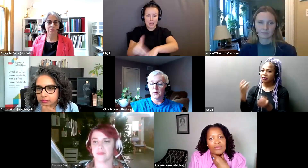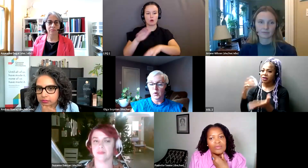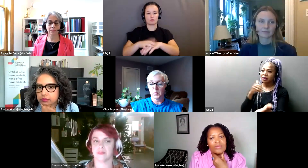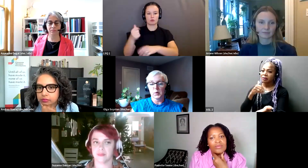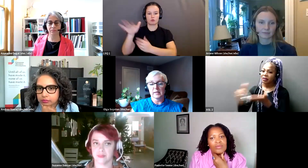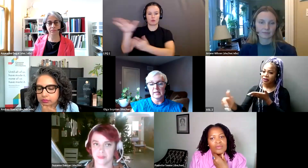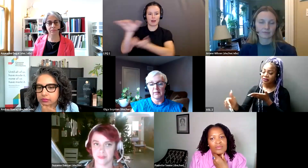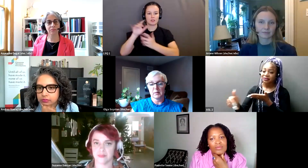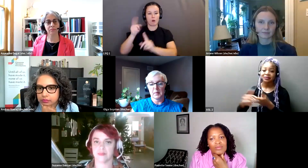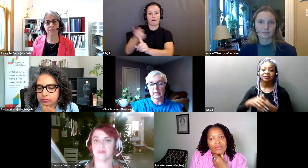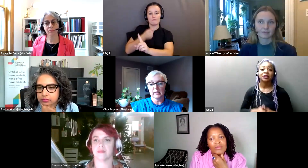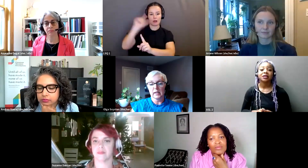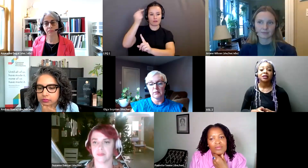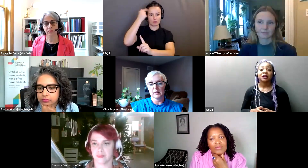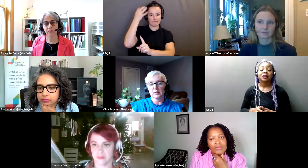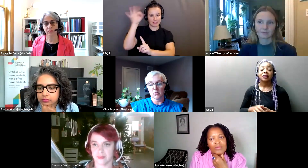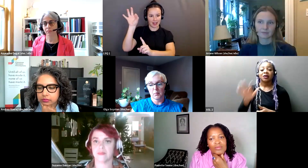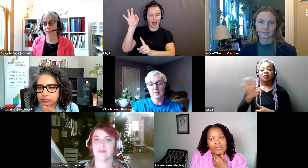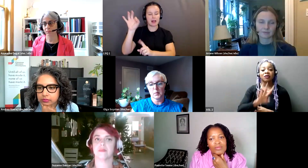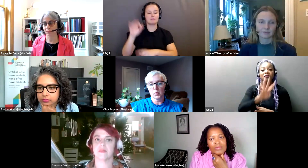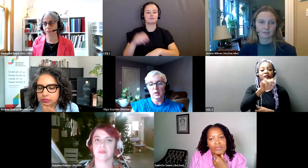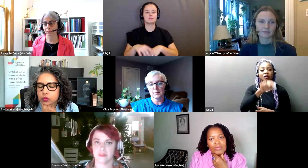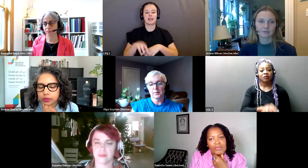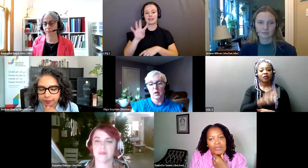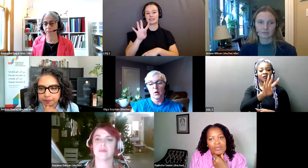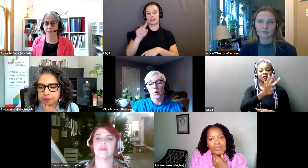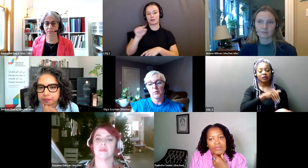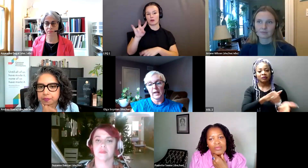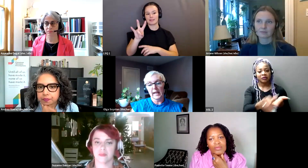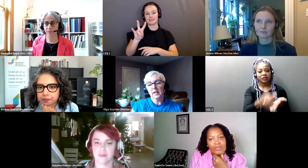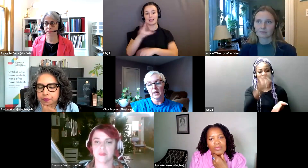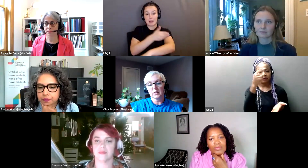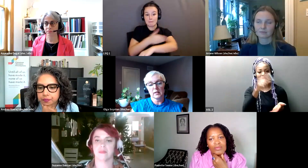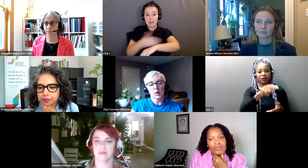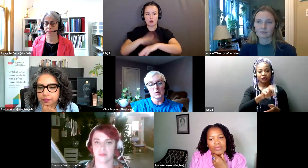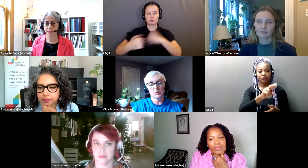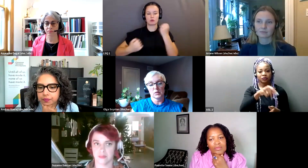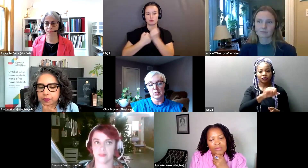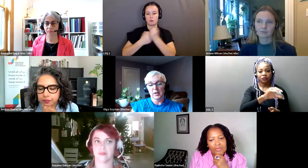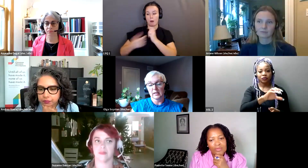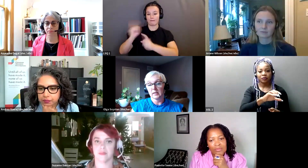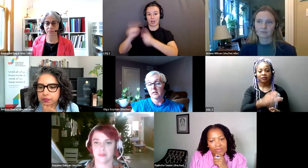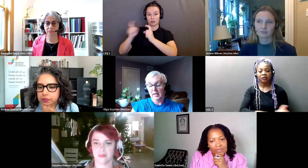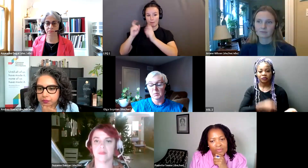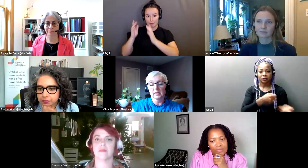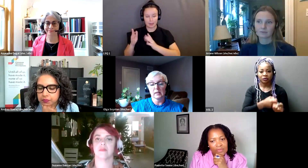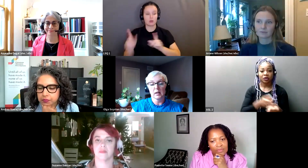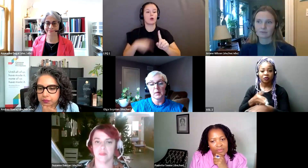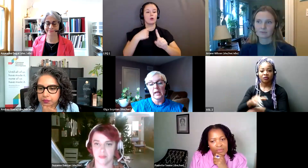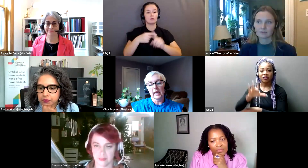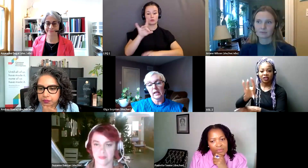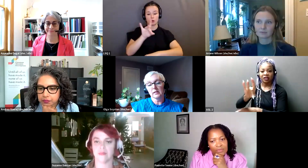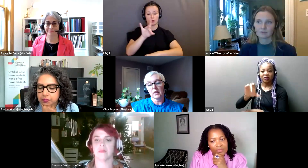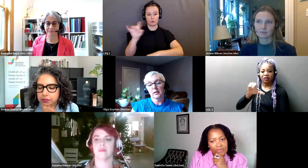about 4.7 million in philanthropic support, over 800,000 were generated in investment